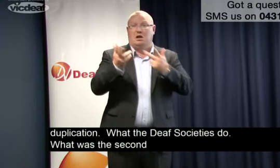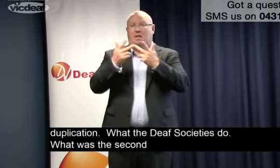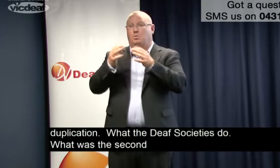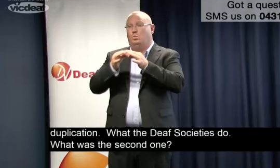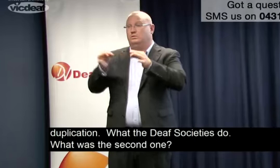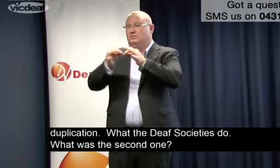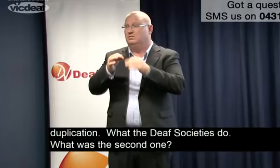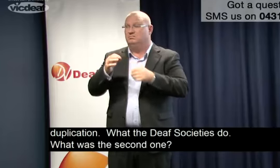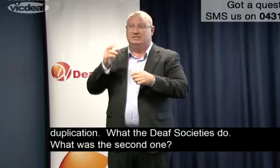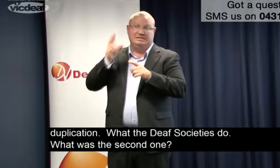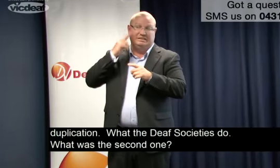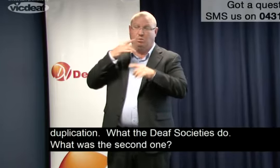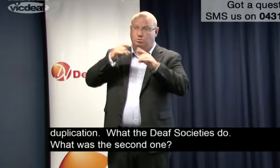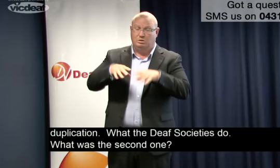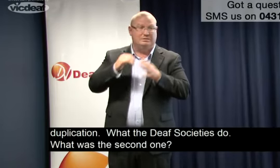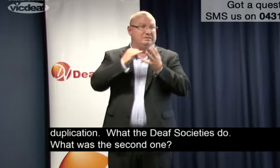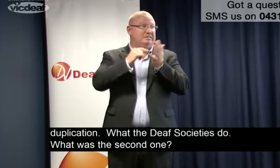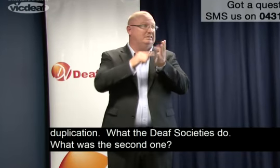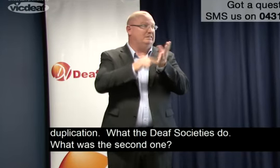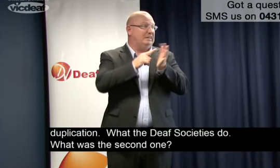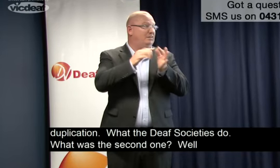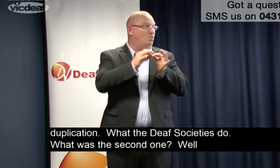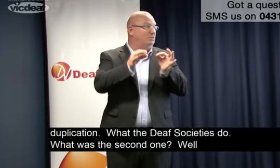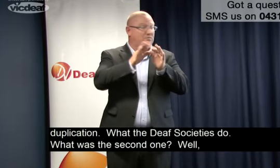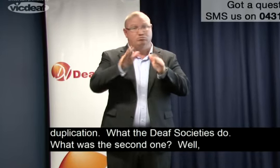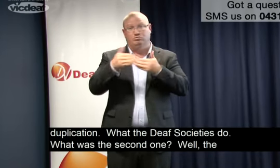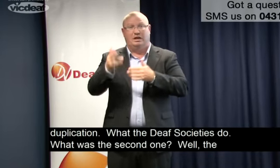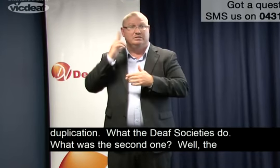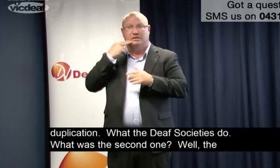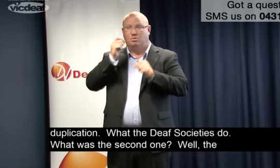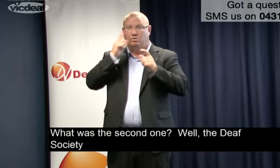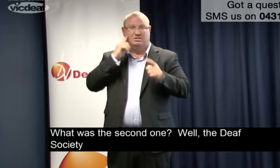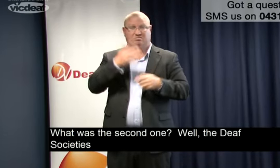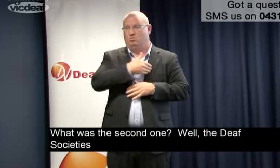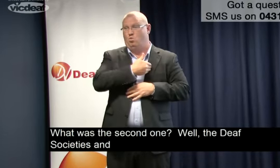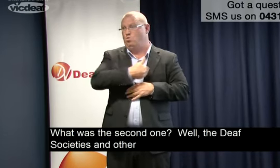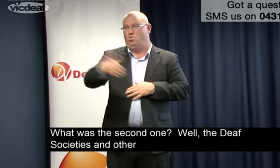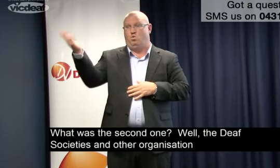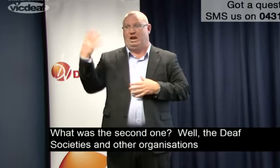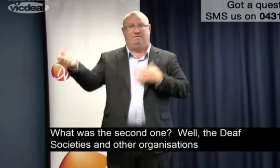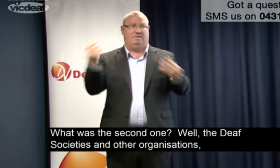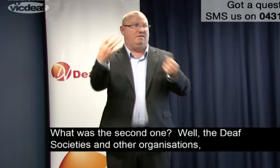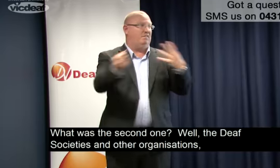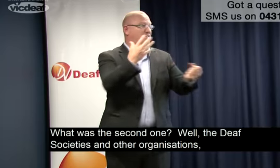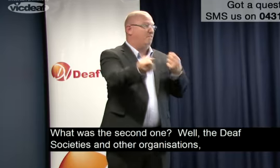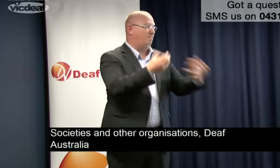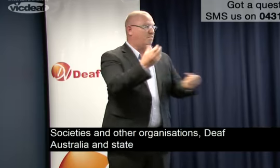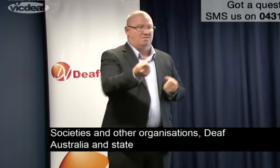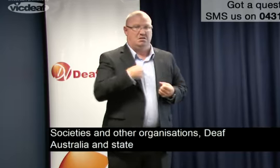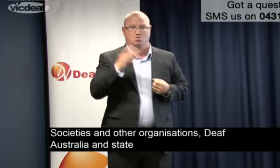Well, the deaf societies or other organisations, Deaf Australia, the state organisations, all provide deaf awareness training, so we do have